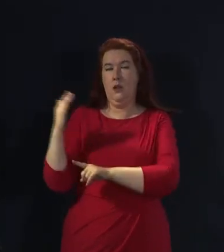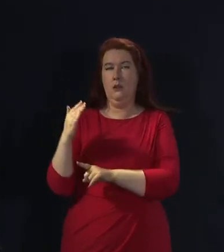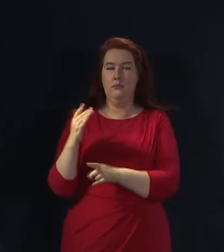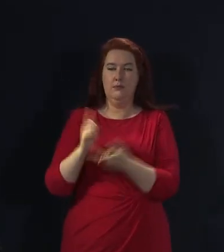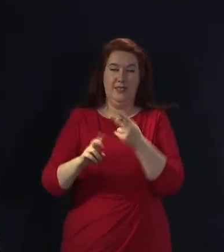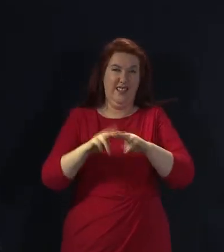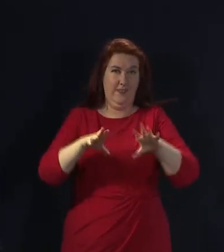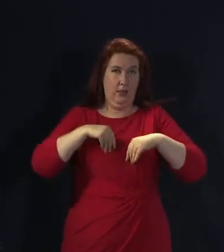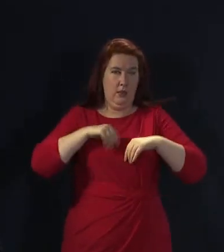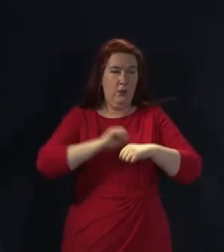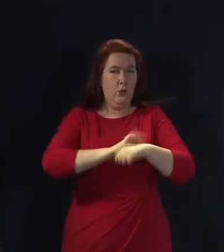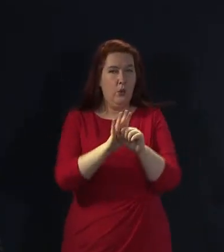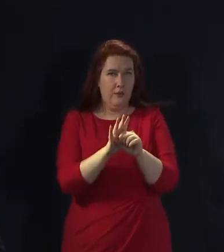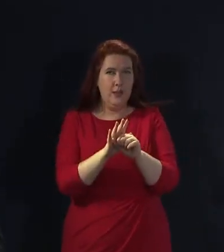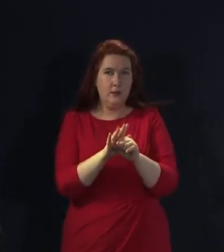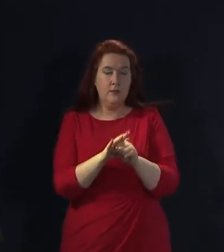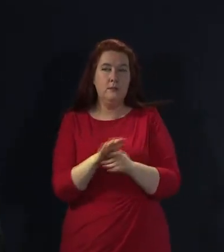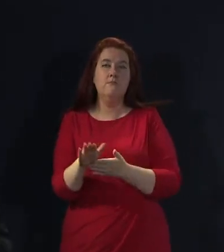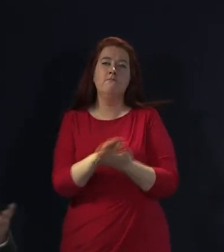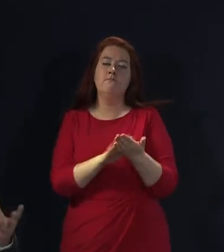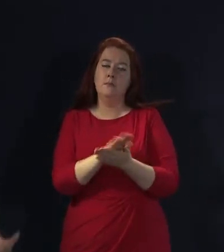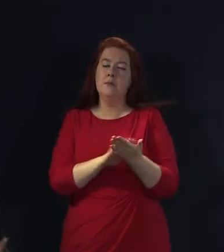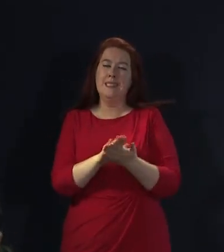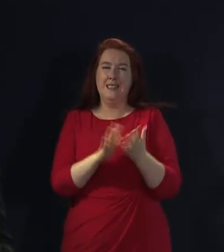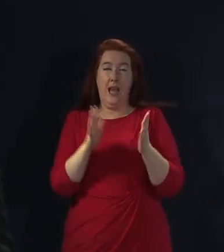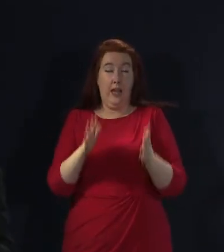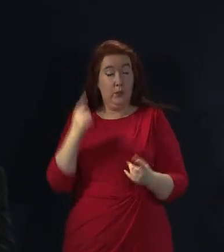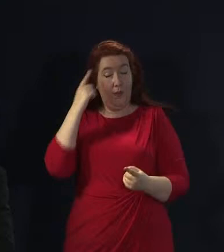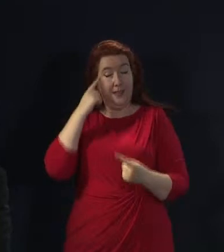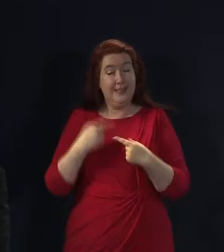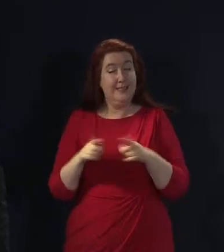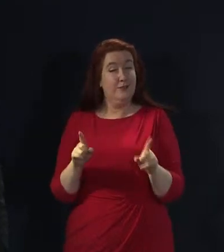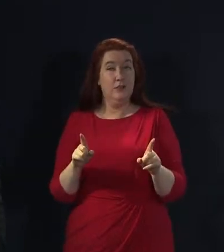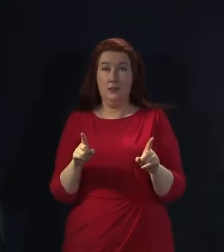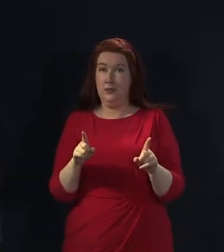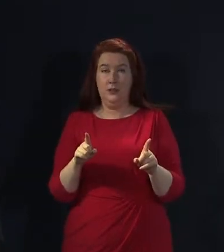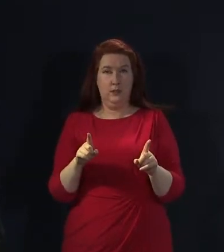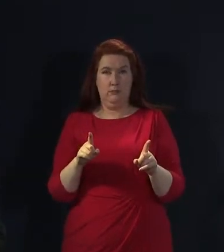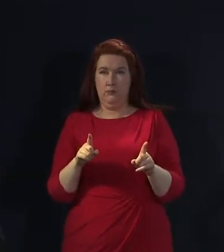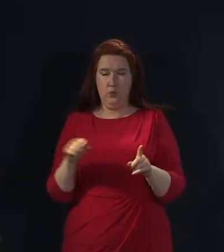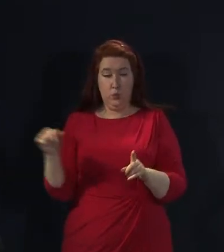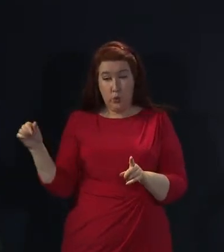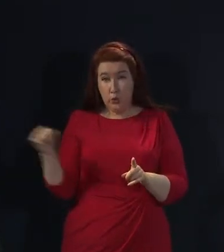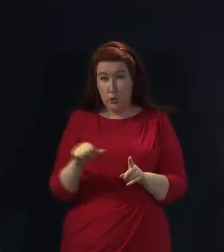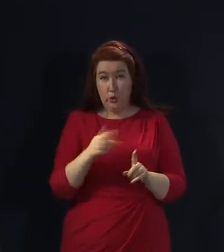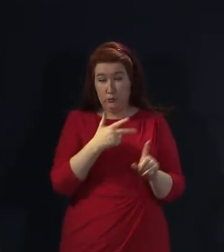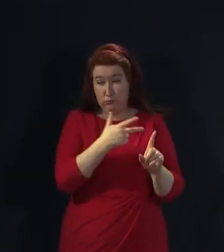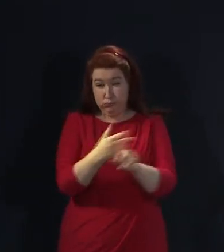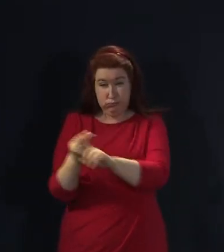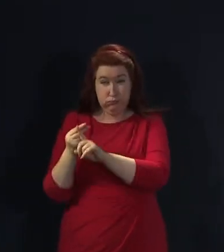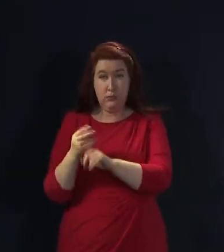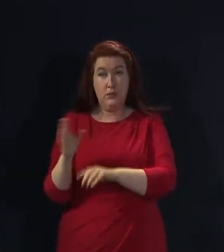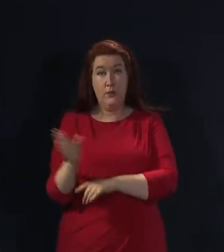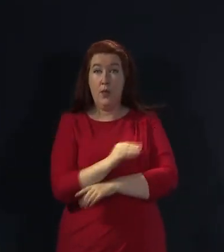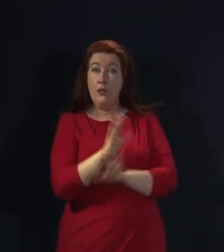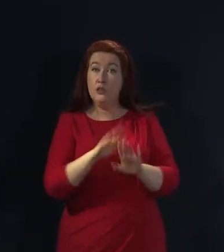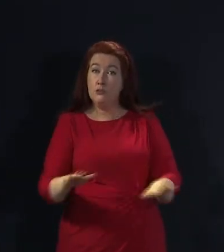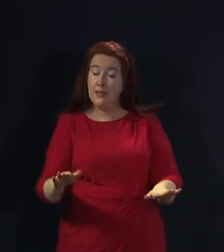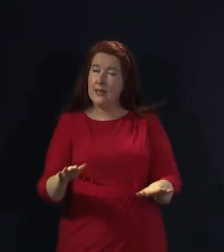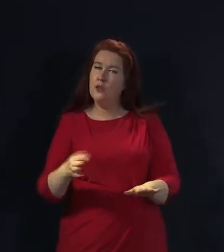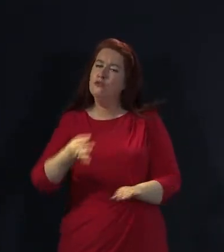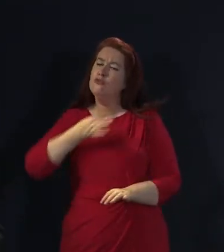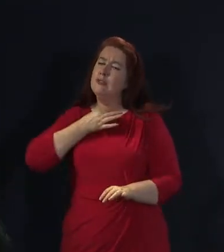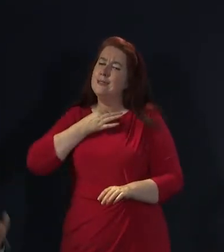by COVID-19. And that means that there are different considerations when we are assessing whether to go forward with a vaccination programme. The risk